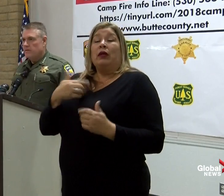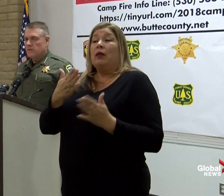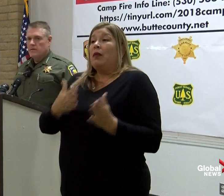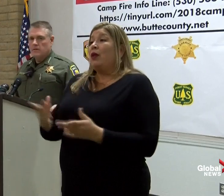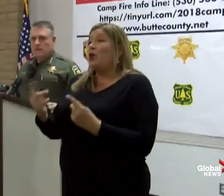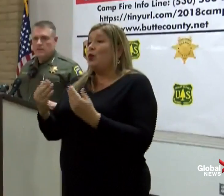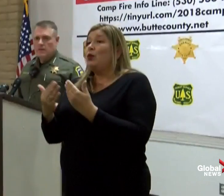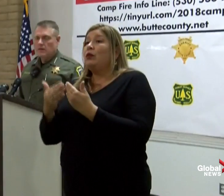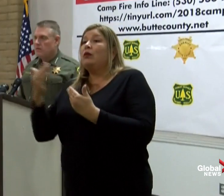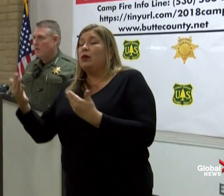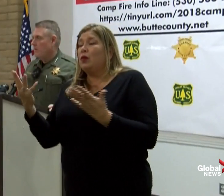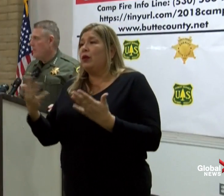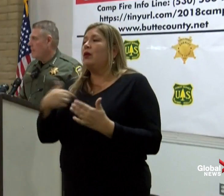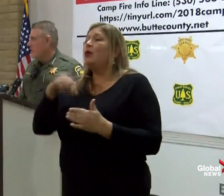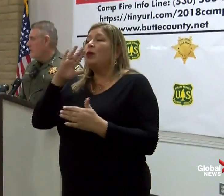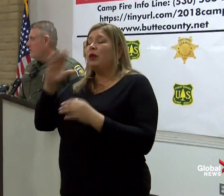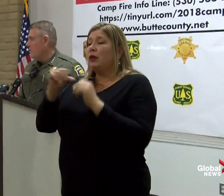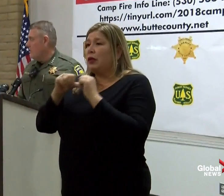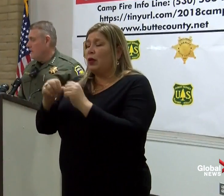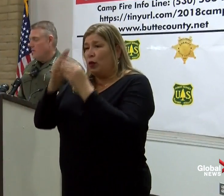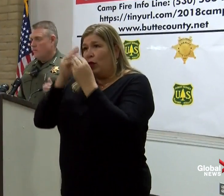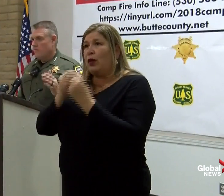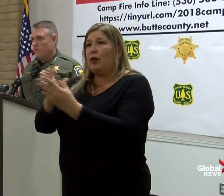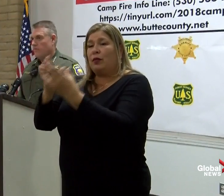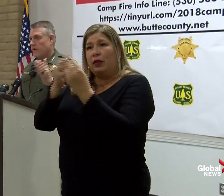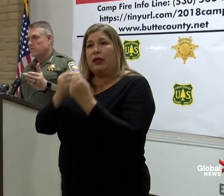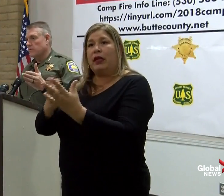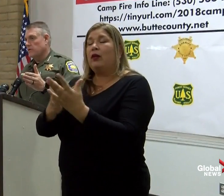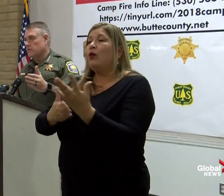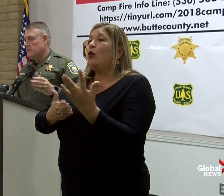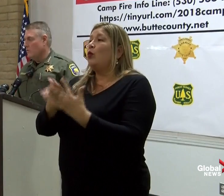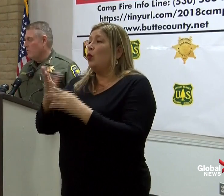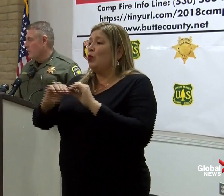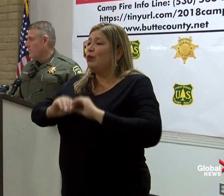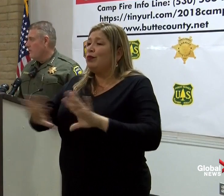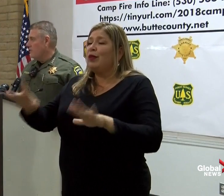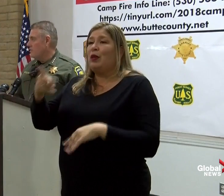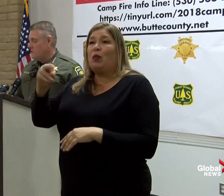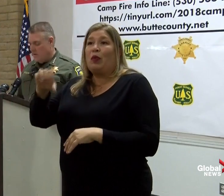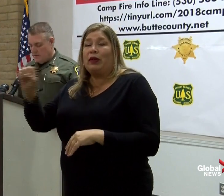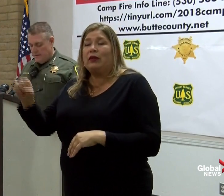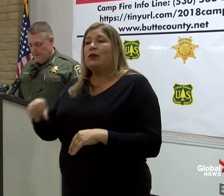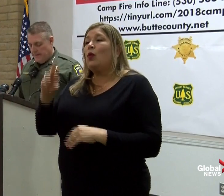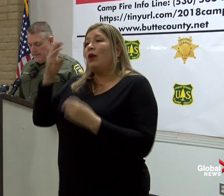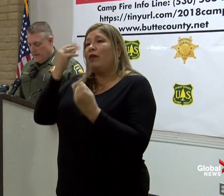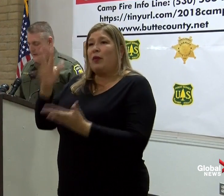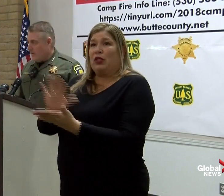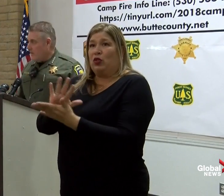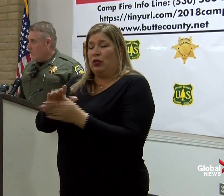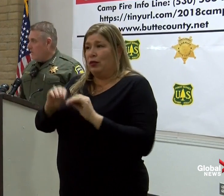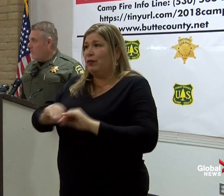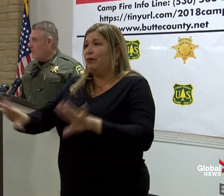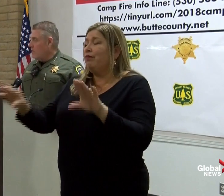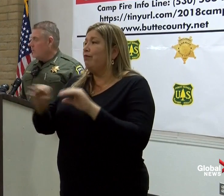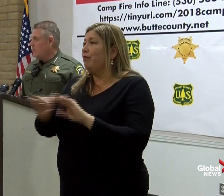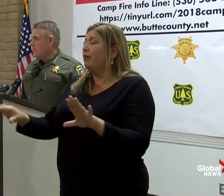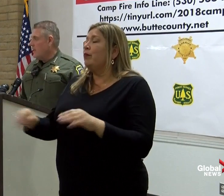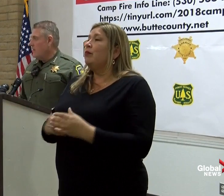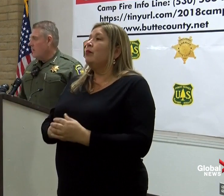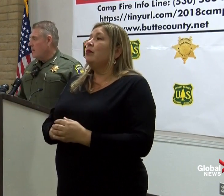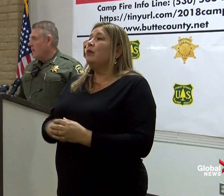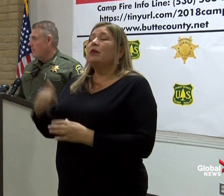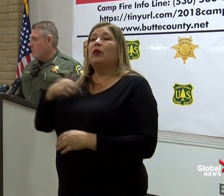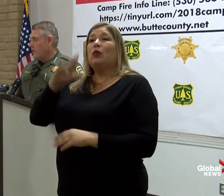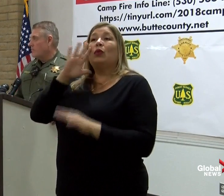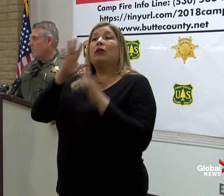do is continue to update you either through press releases or information sheets. And then we will